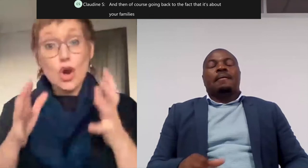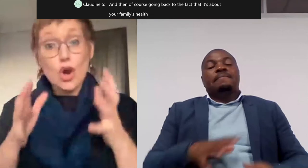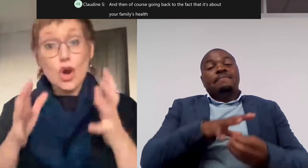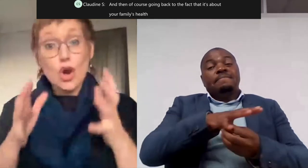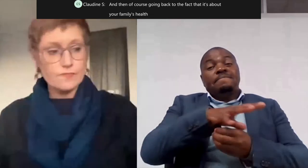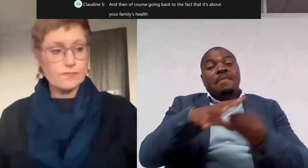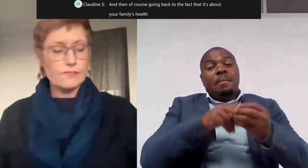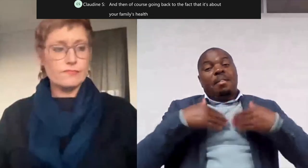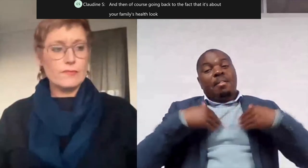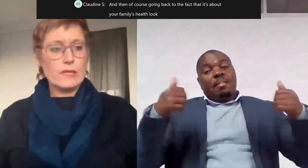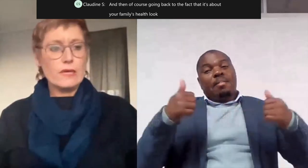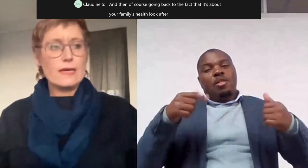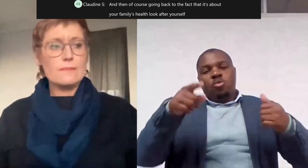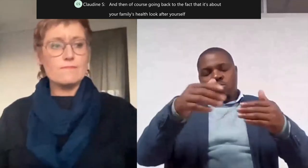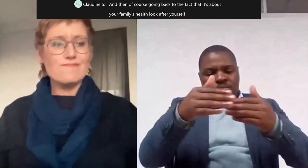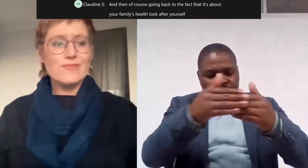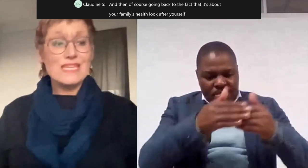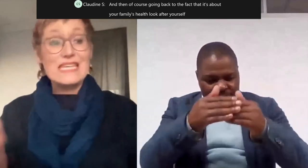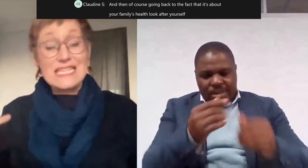Look after yourself.